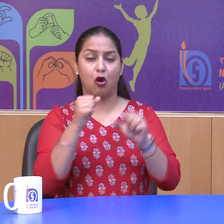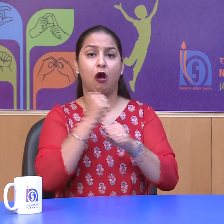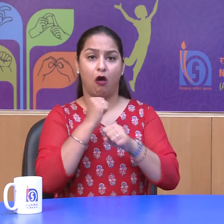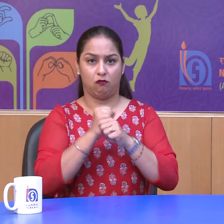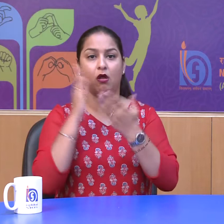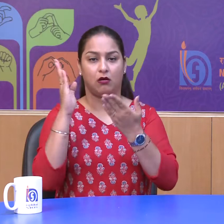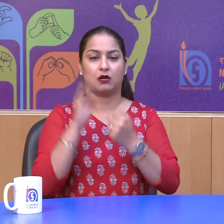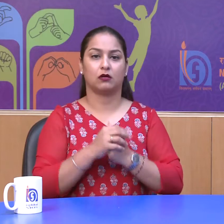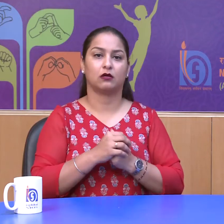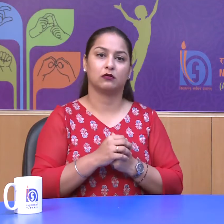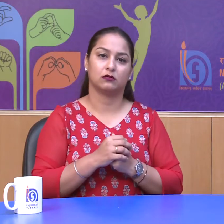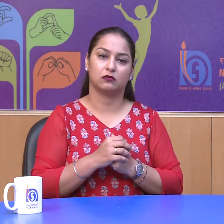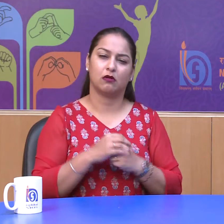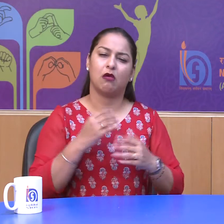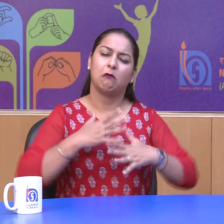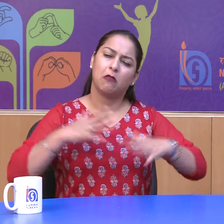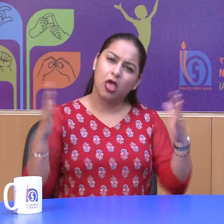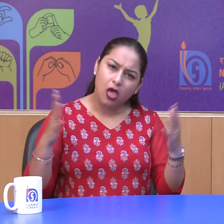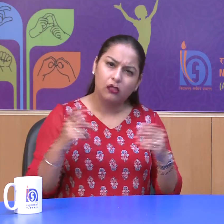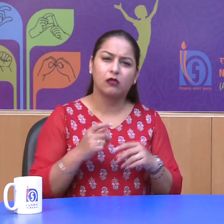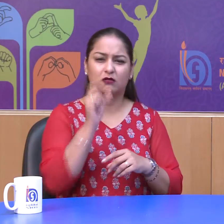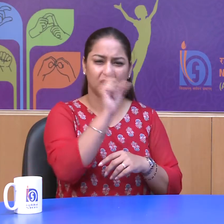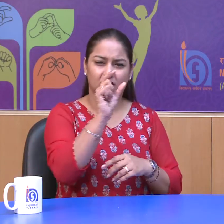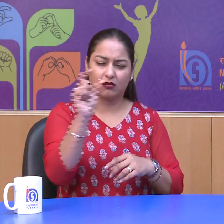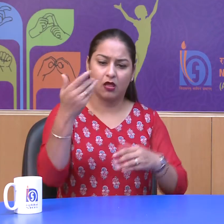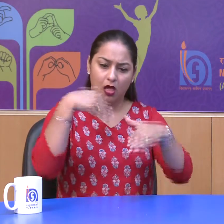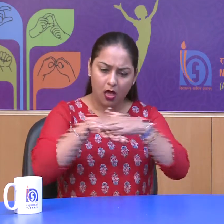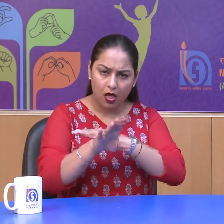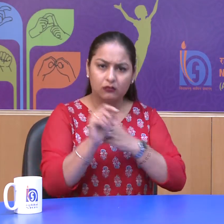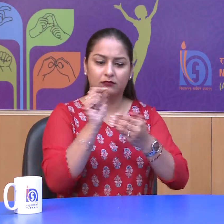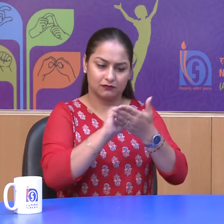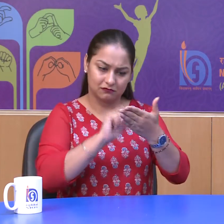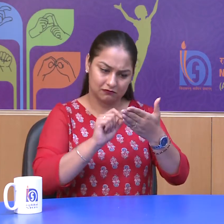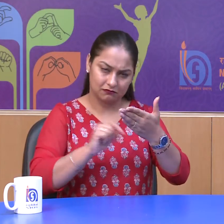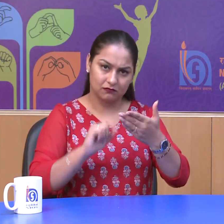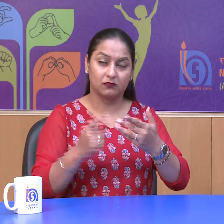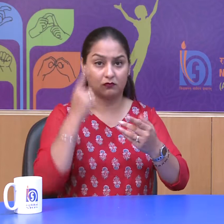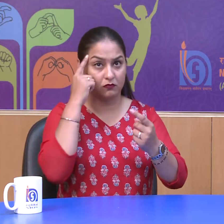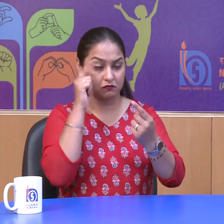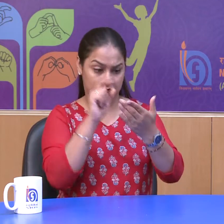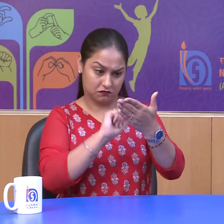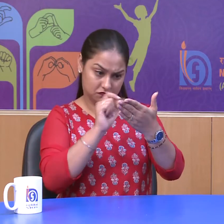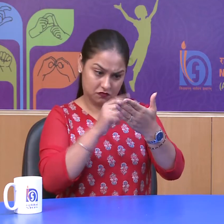Many of us write letters to the editor expressing views on different